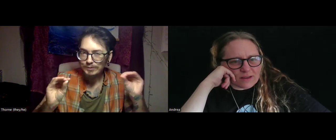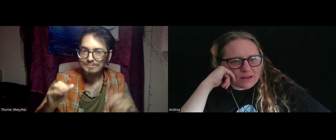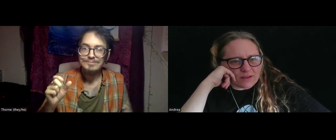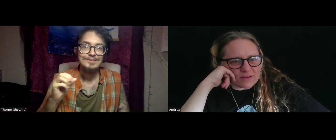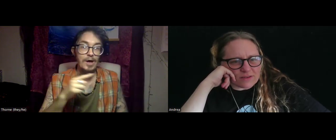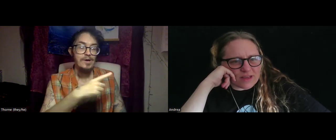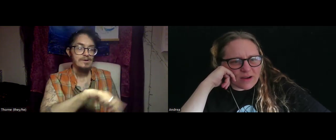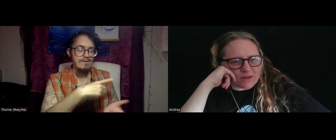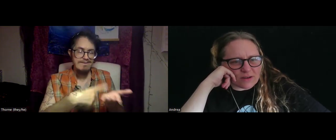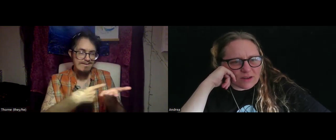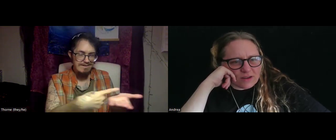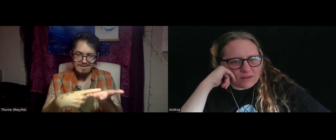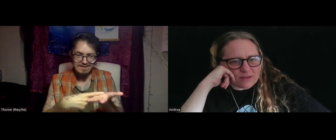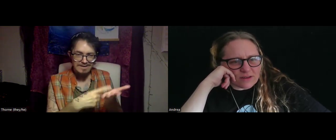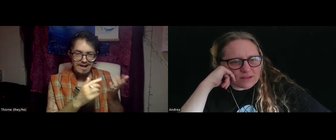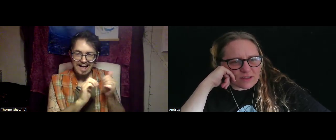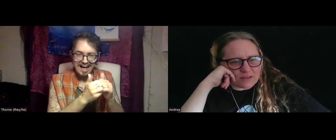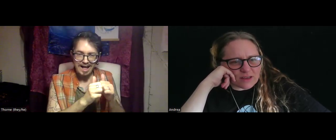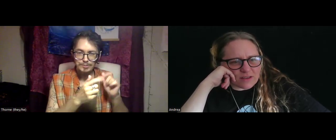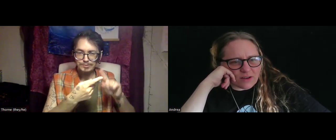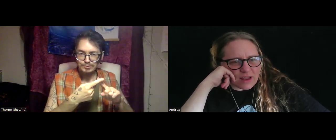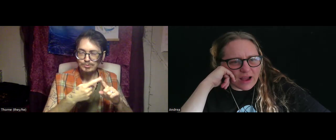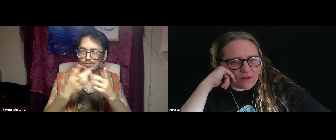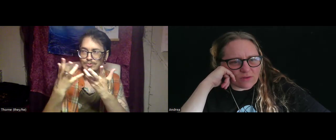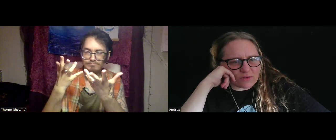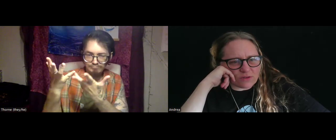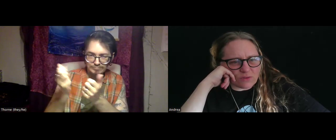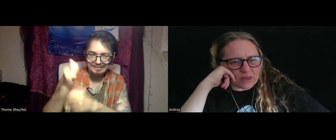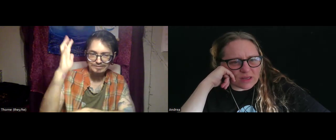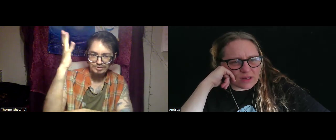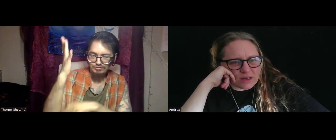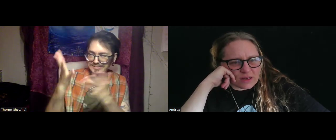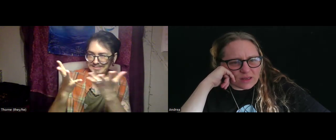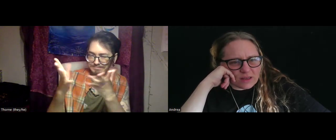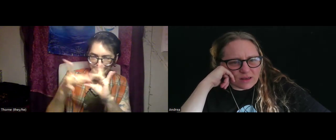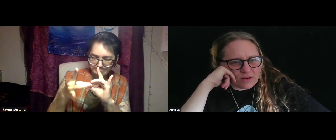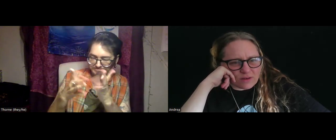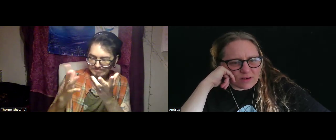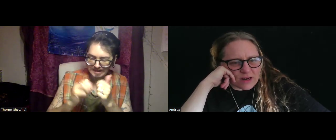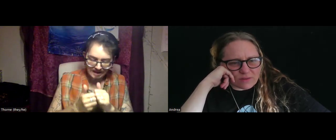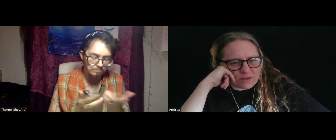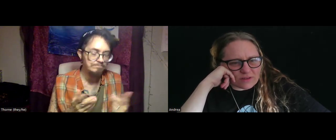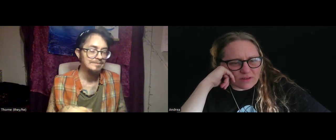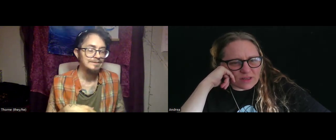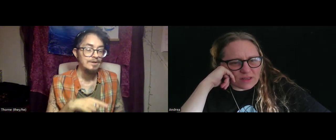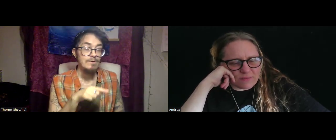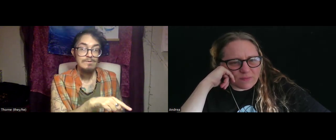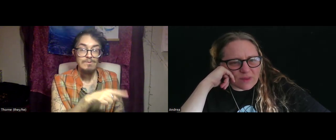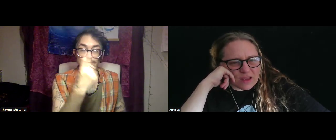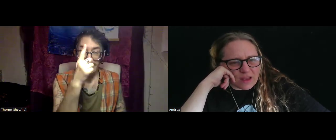then there's no sound. So they're discussing it and they're like, how do we, interact with this tree?